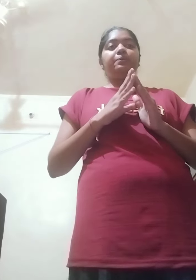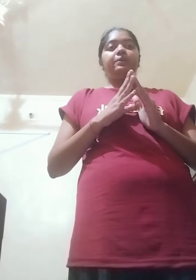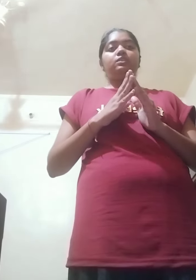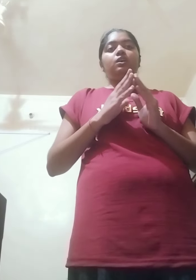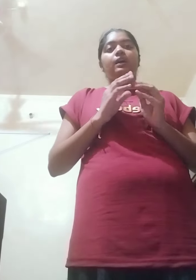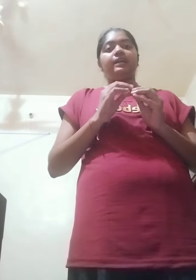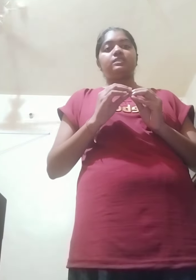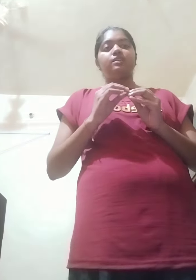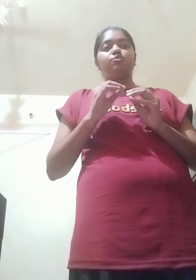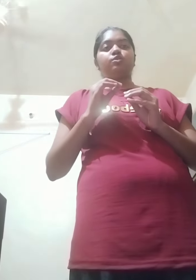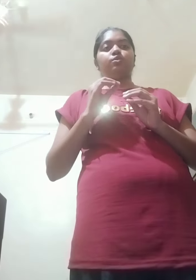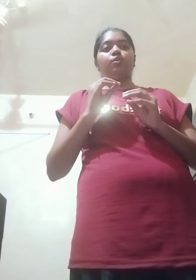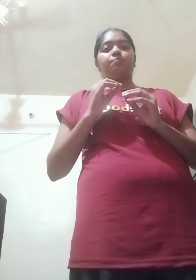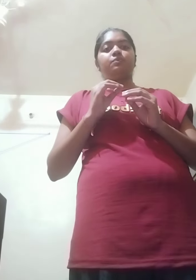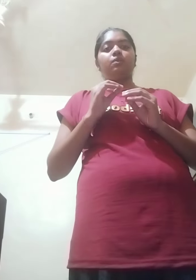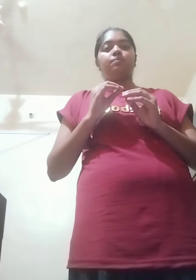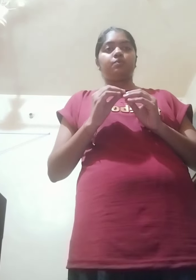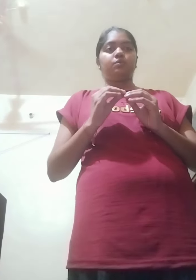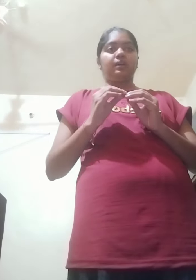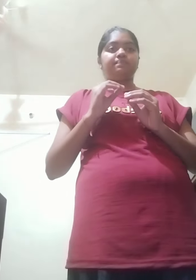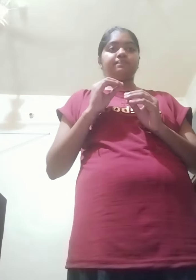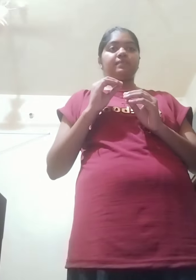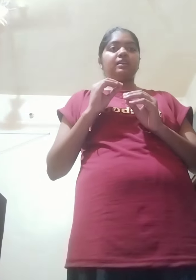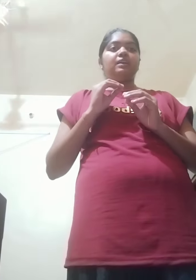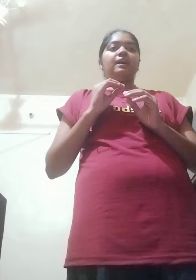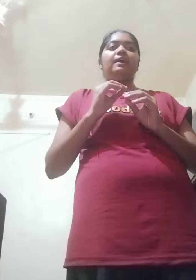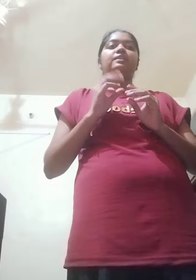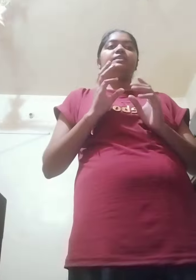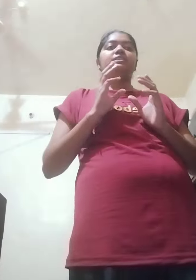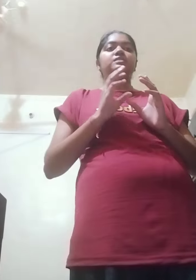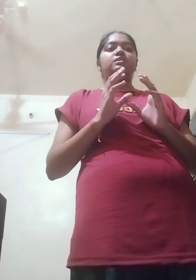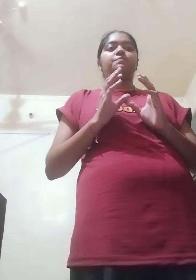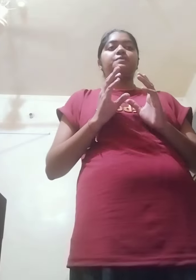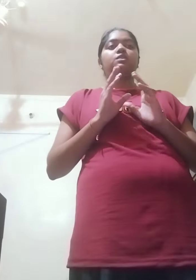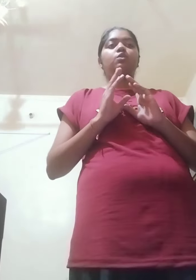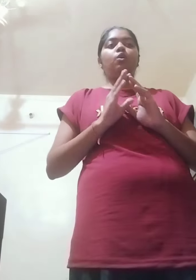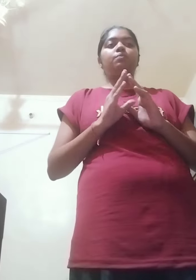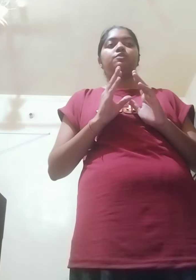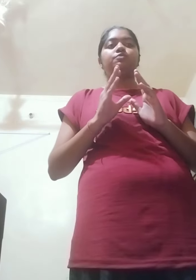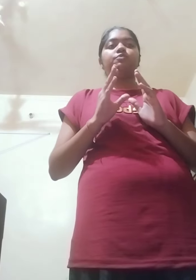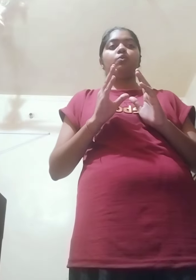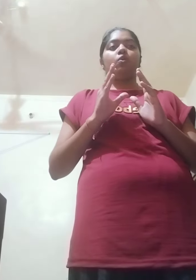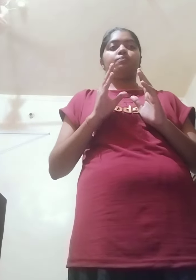the execution of the program, and it disrupts the normal flow of the